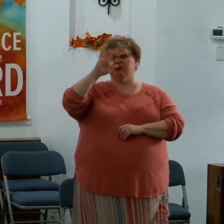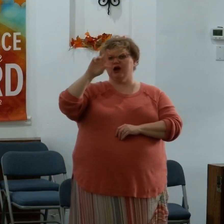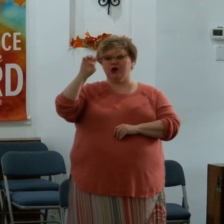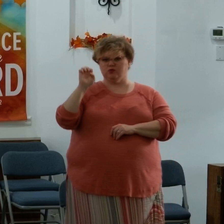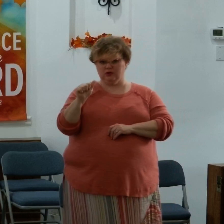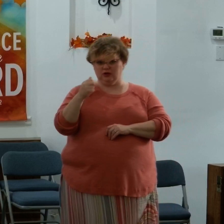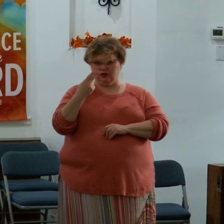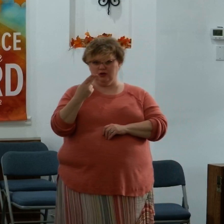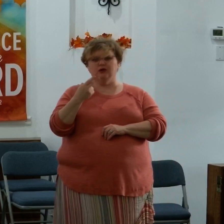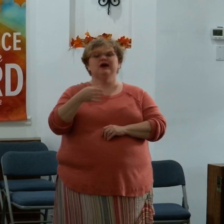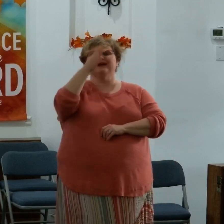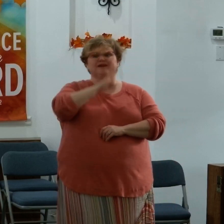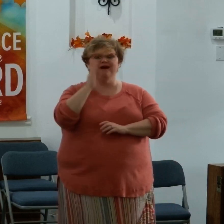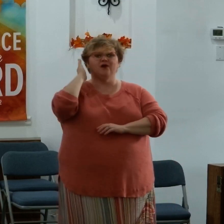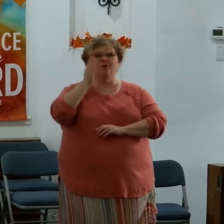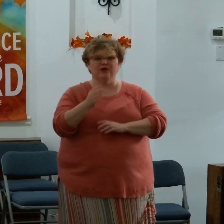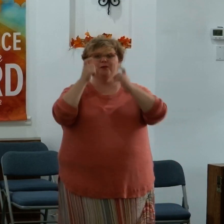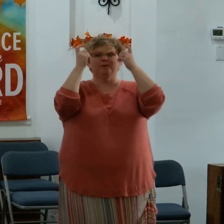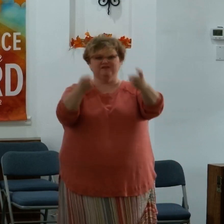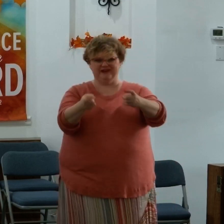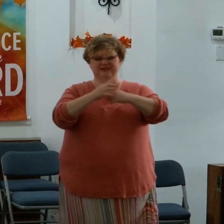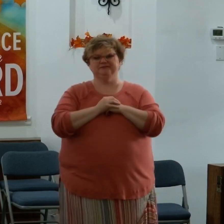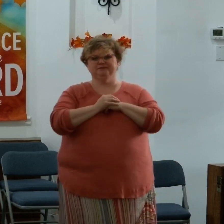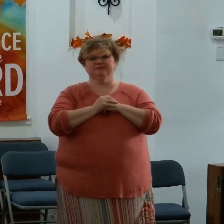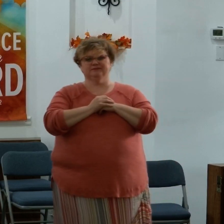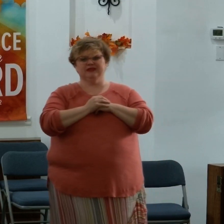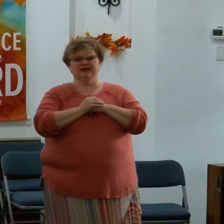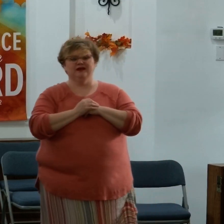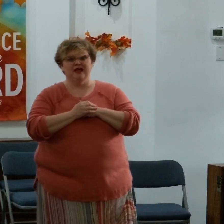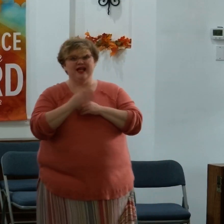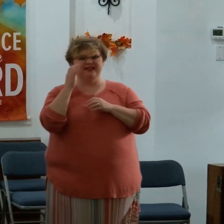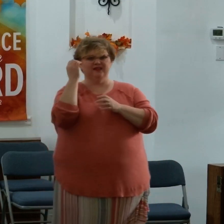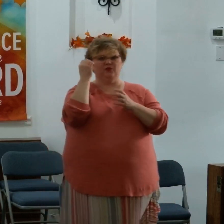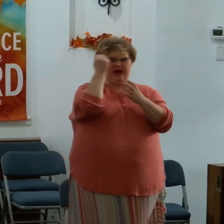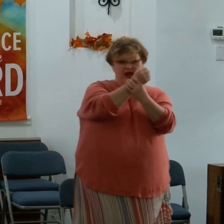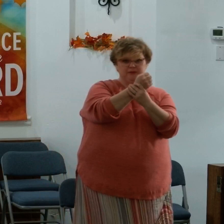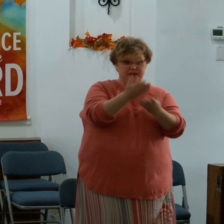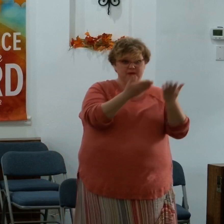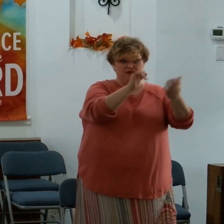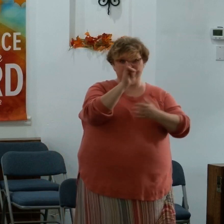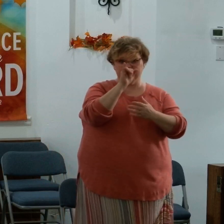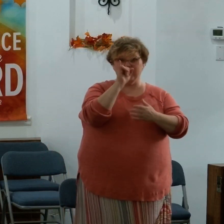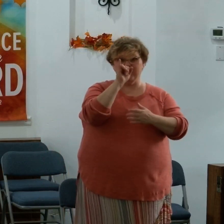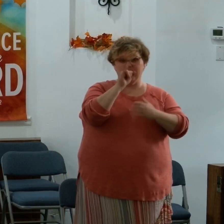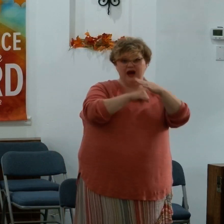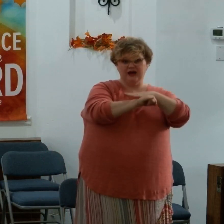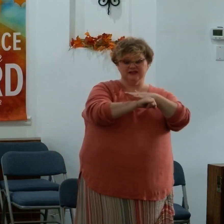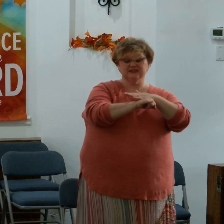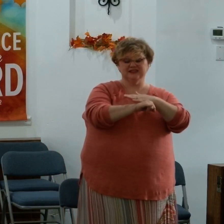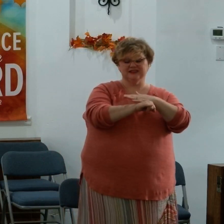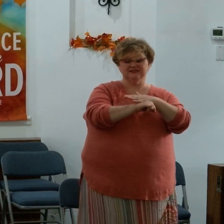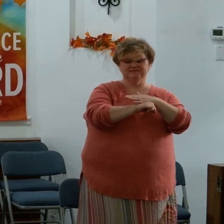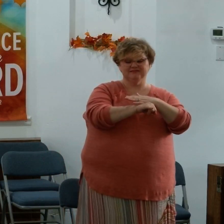name of God who is the provider. That's where God was named when Abraham offered Isaac. Jehovah Jireh,